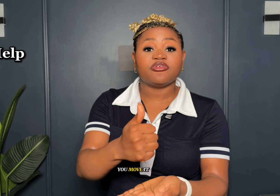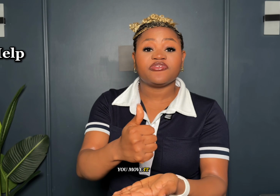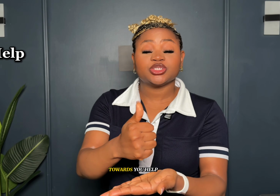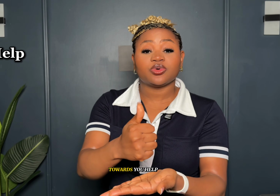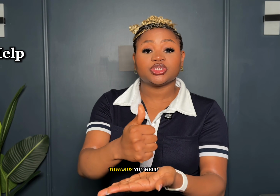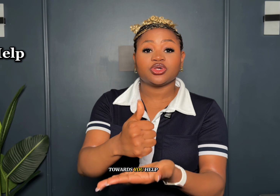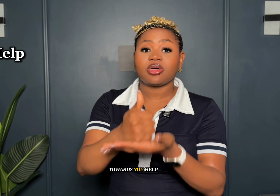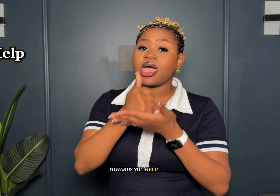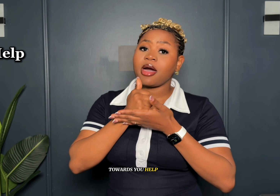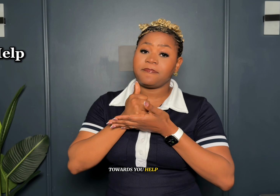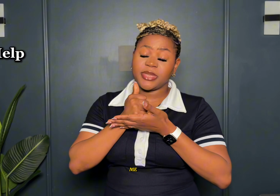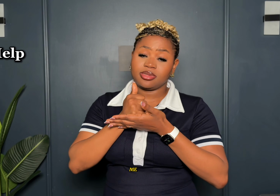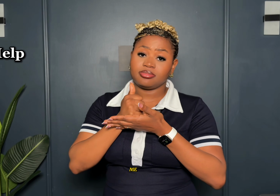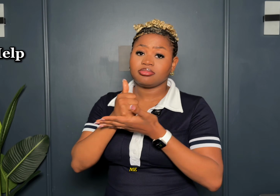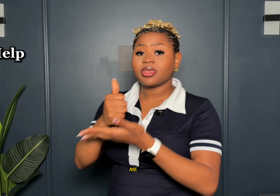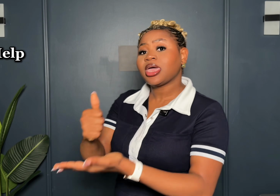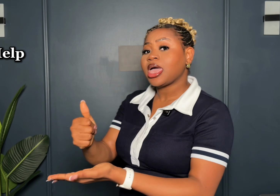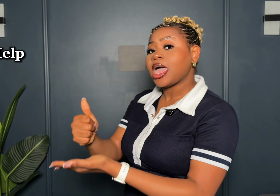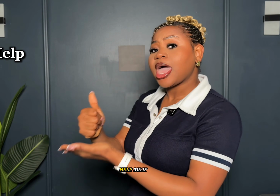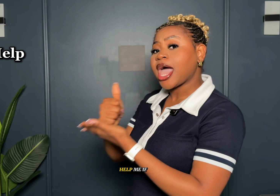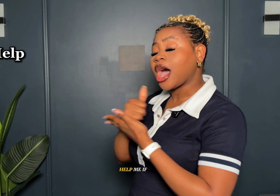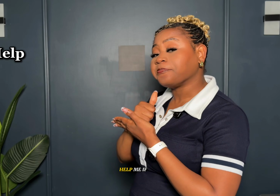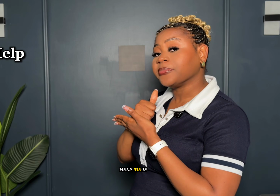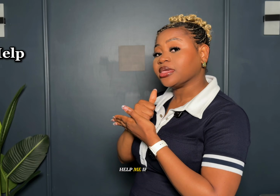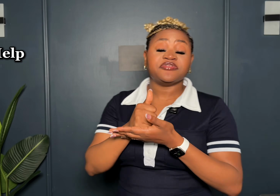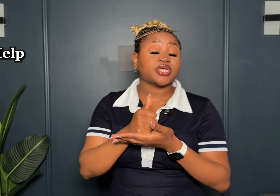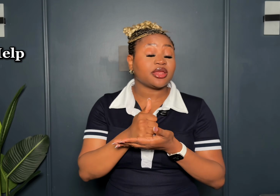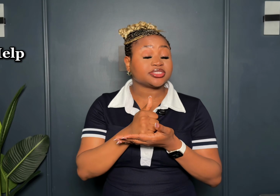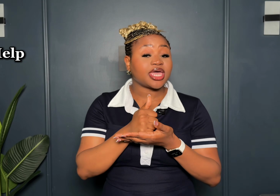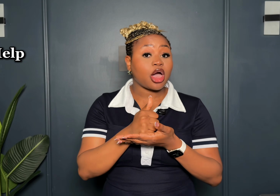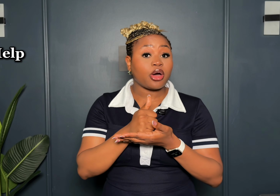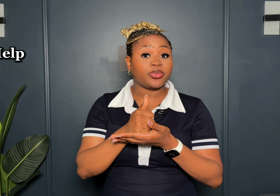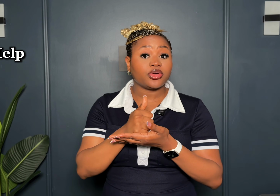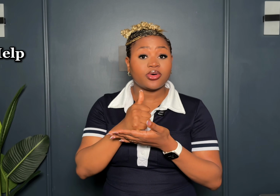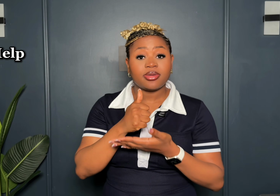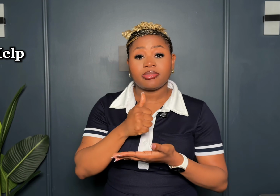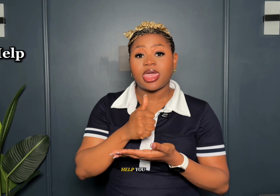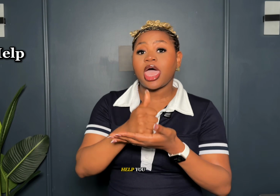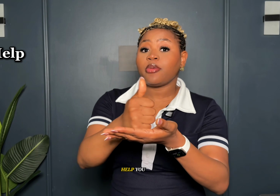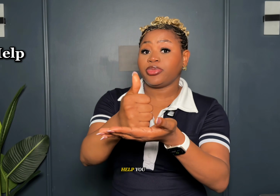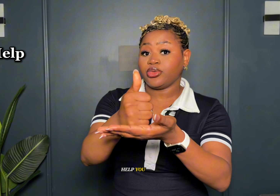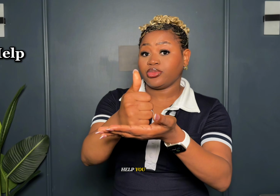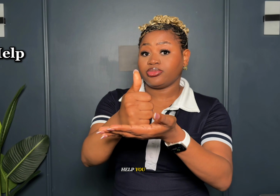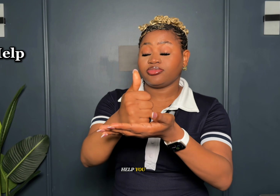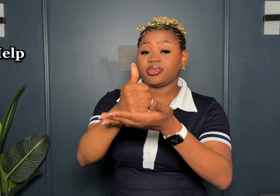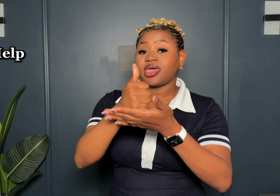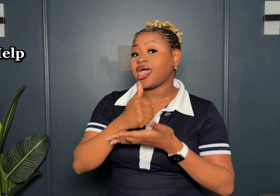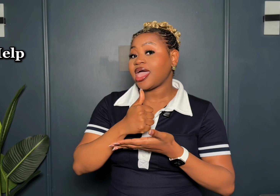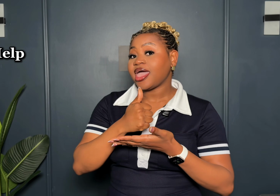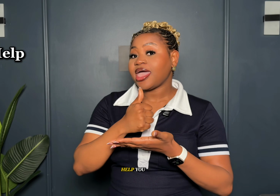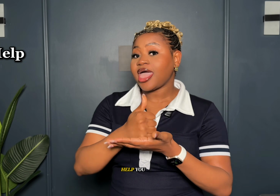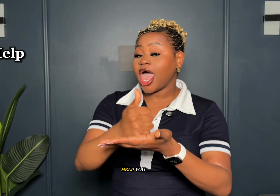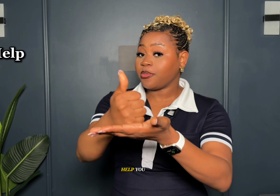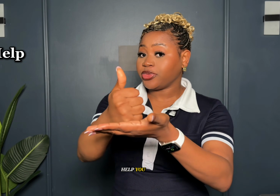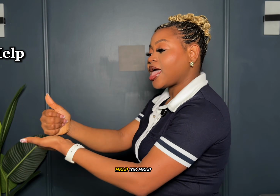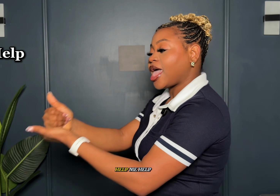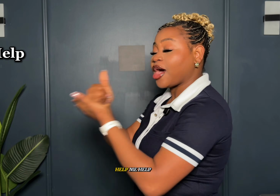it towards you. Help me. Help me. If you're trying to say help you, help you. Help you. Help